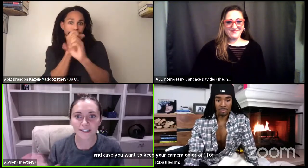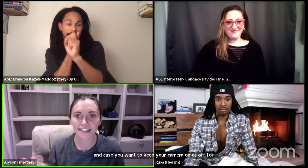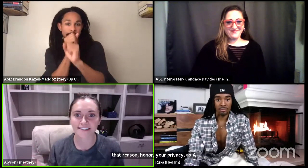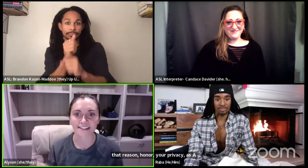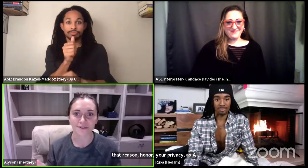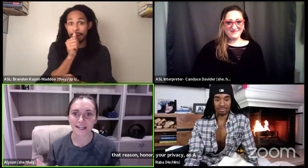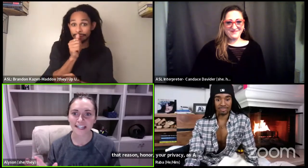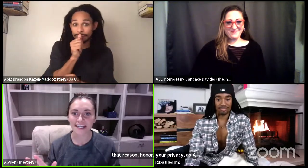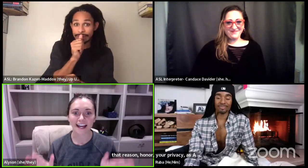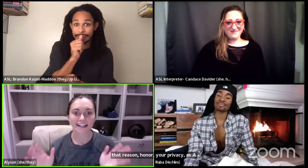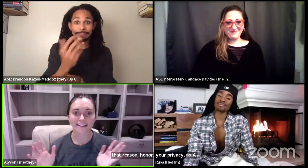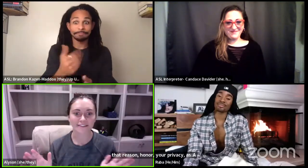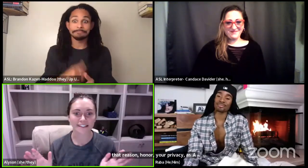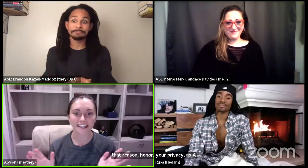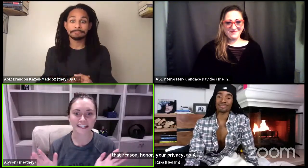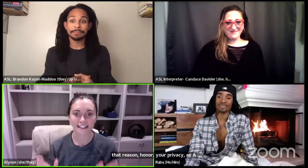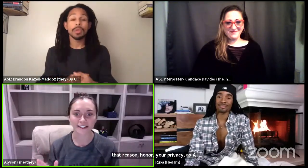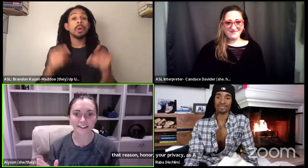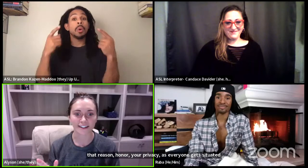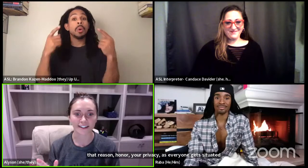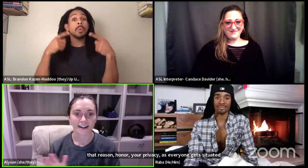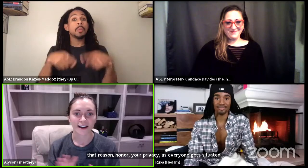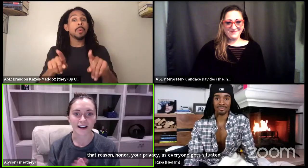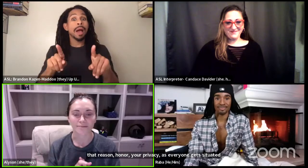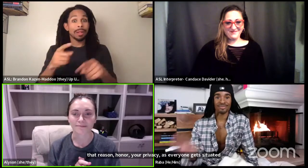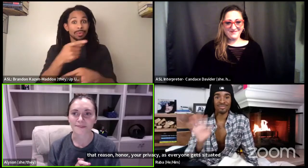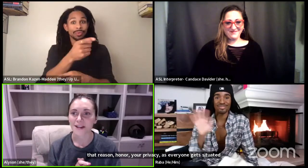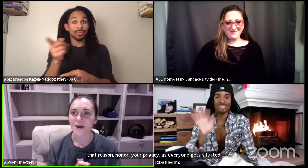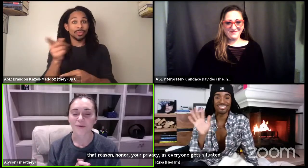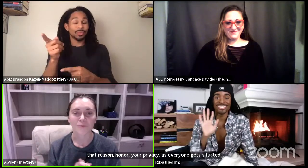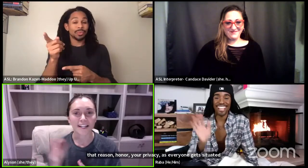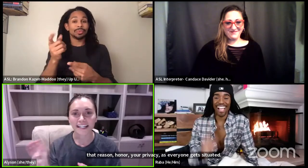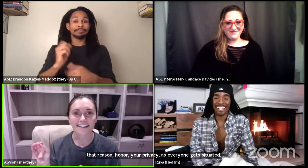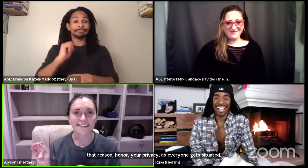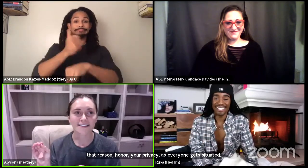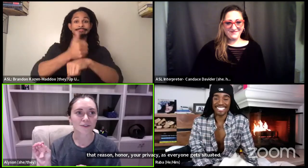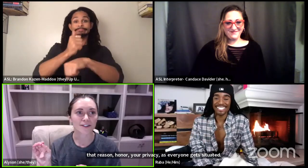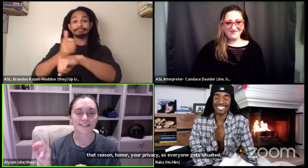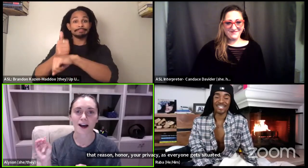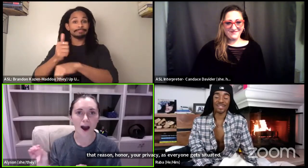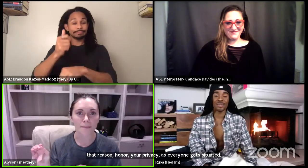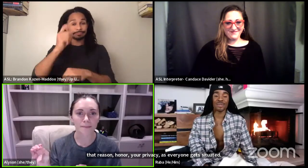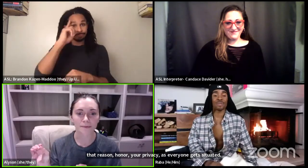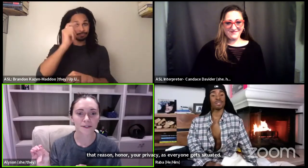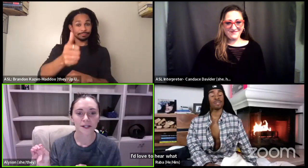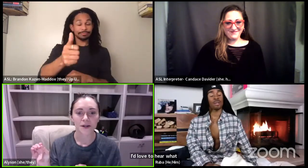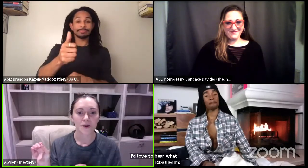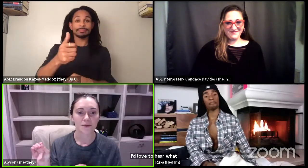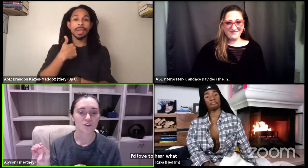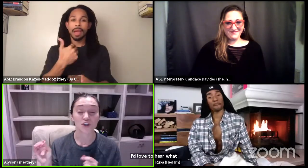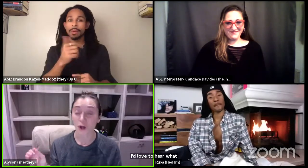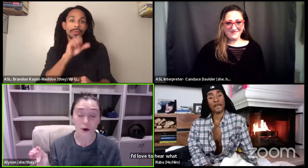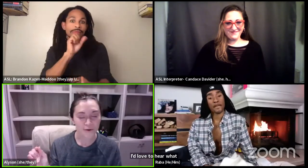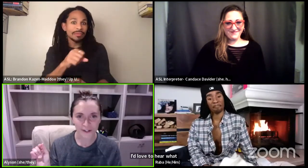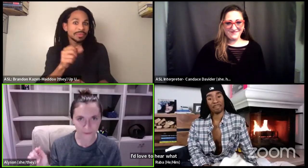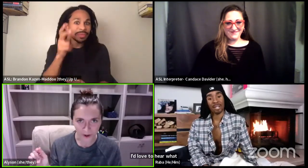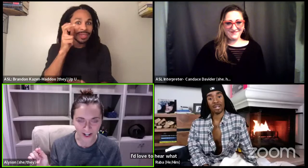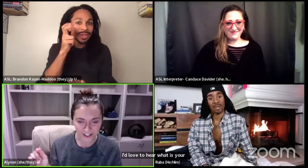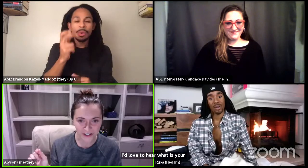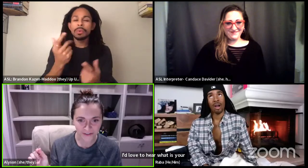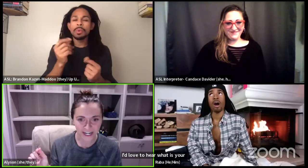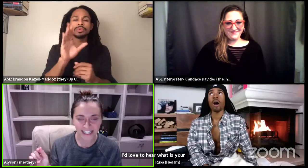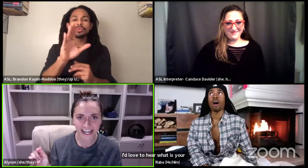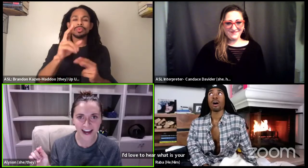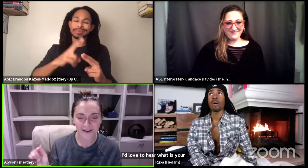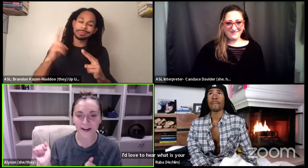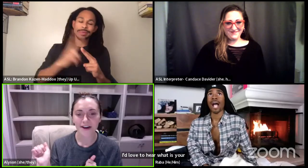As everyone gets situated, I'd love to hear what is your top show to